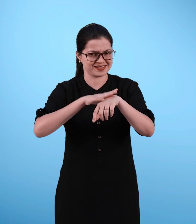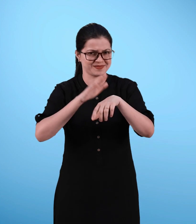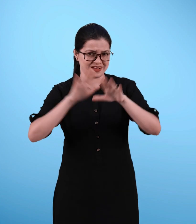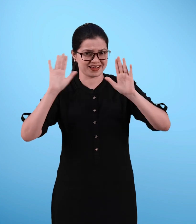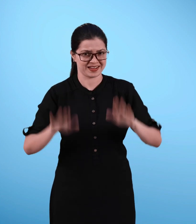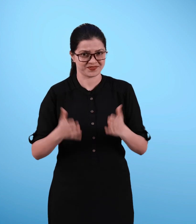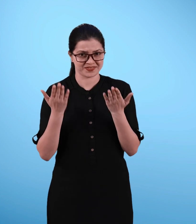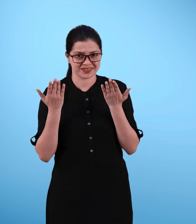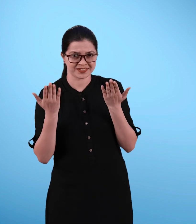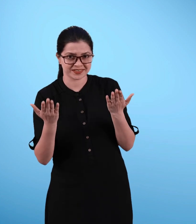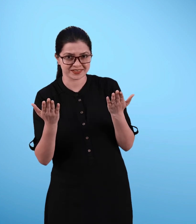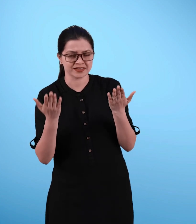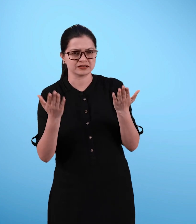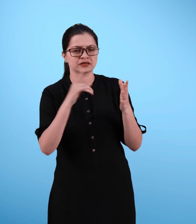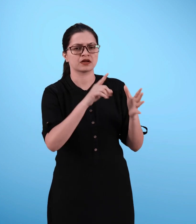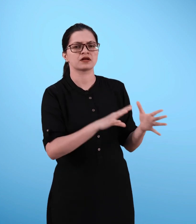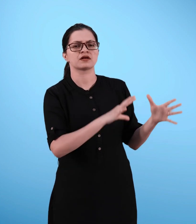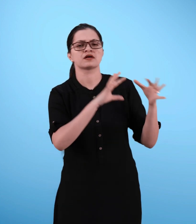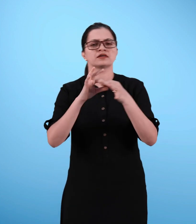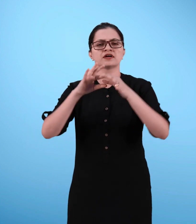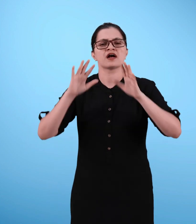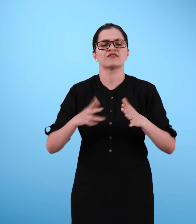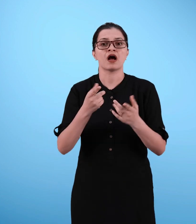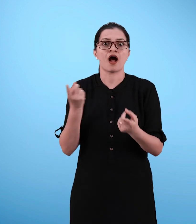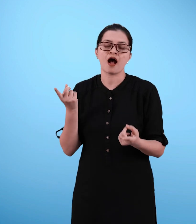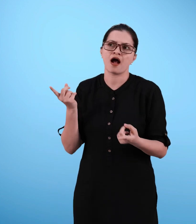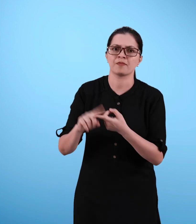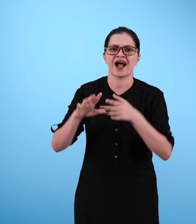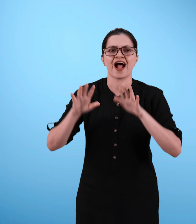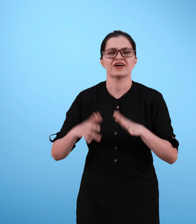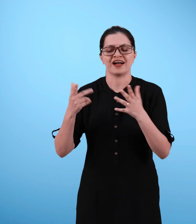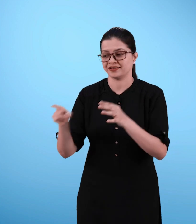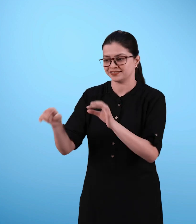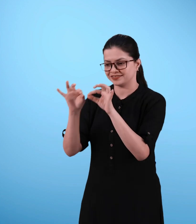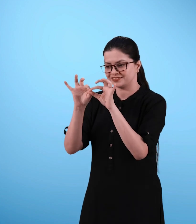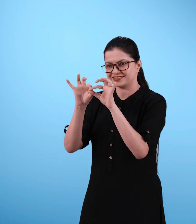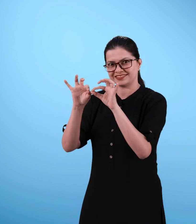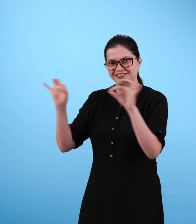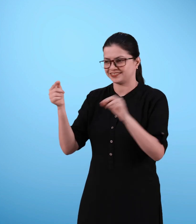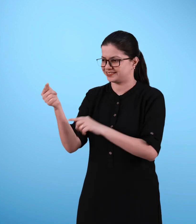You might have observed something similar when you try to thread a needle.